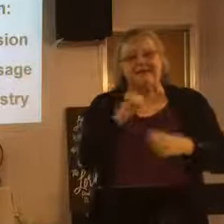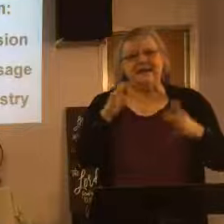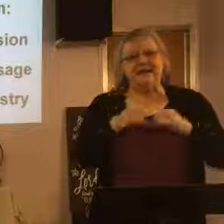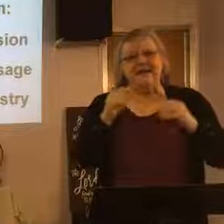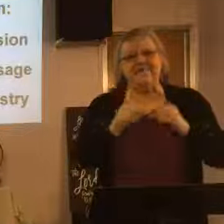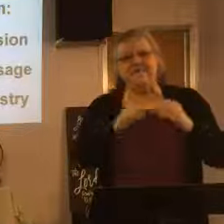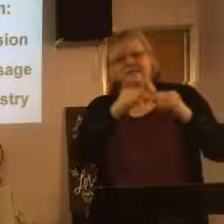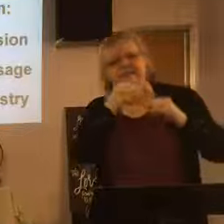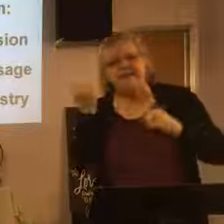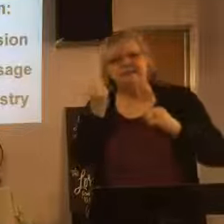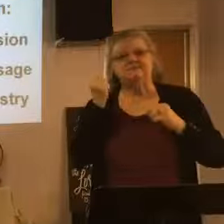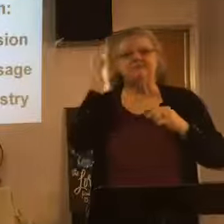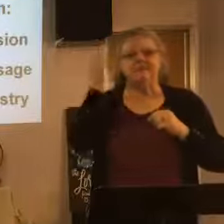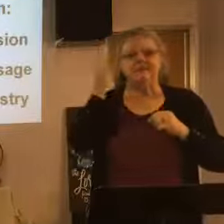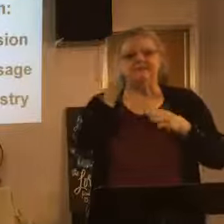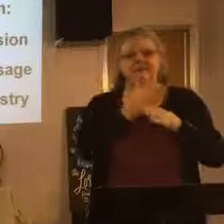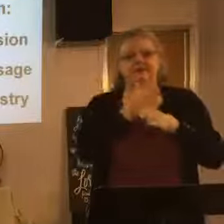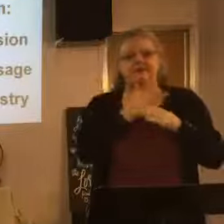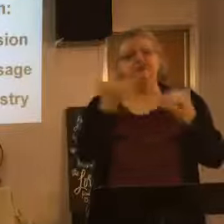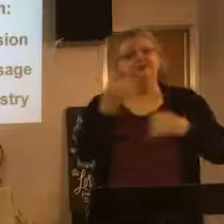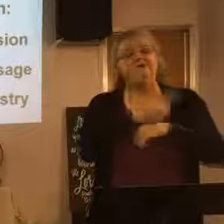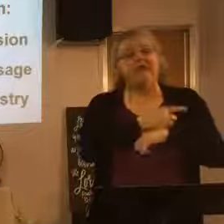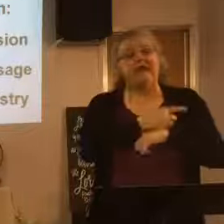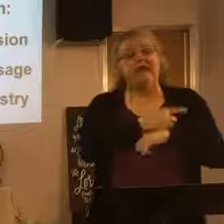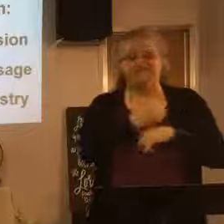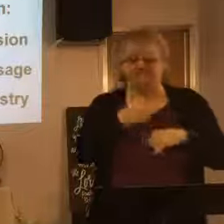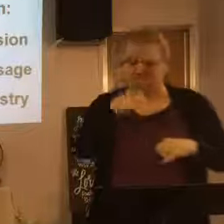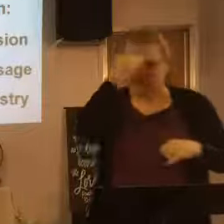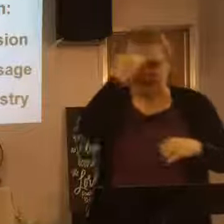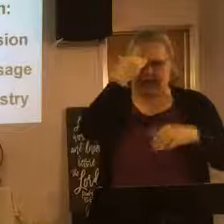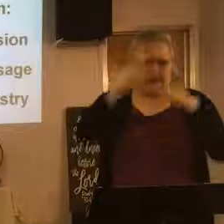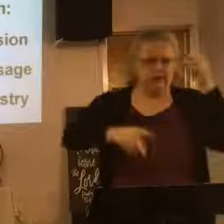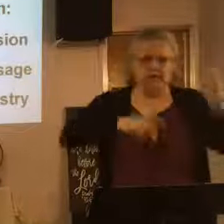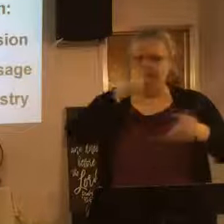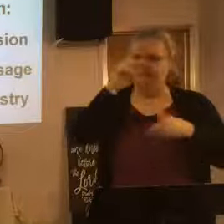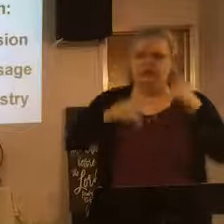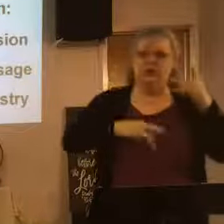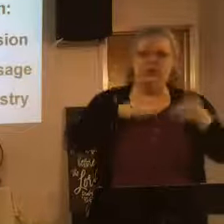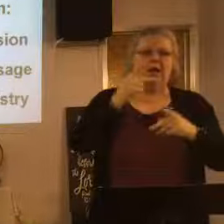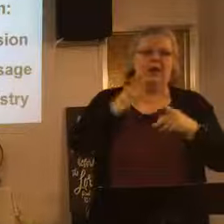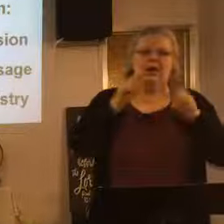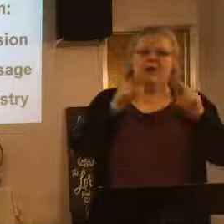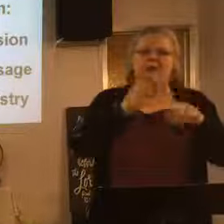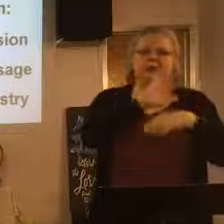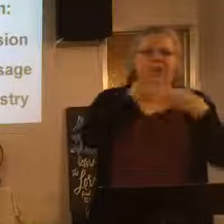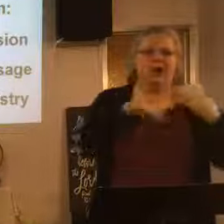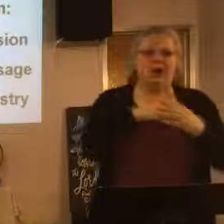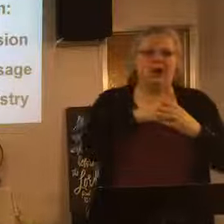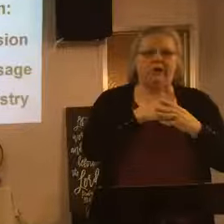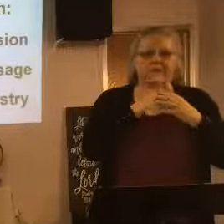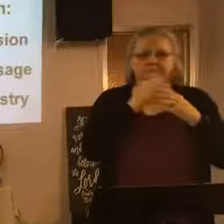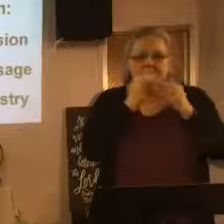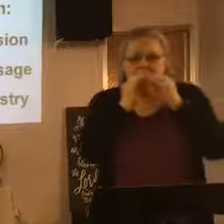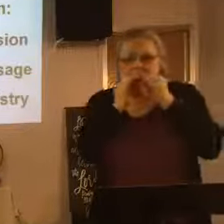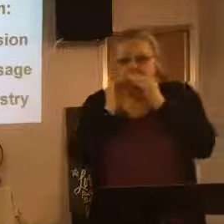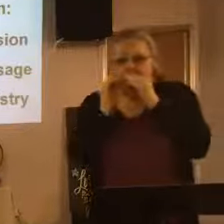greatest message to share today. I know people are looking at all these conspiracy